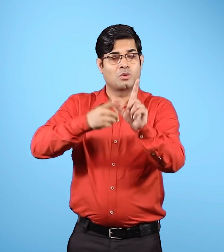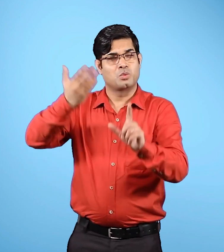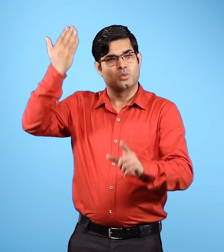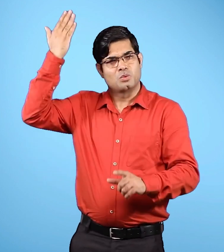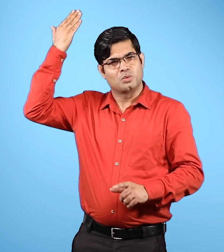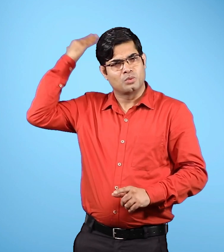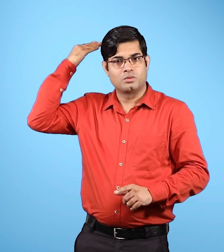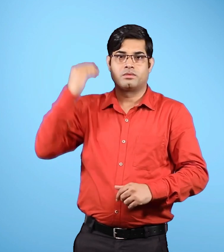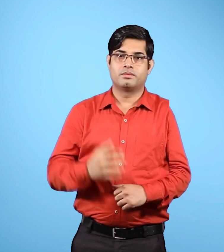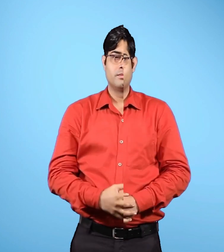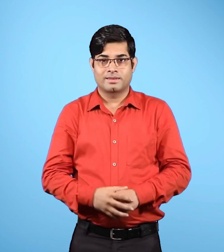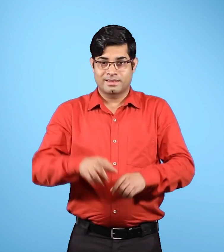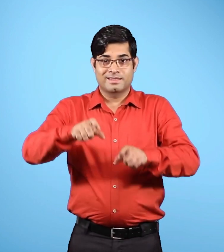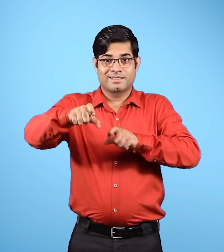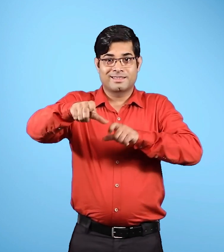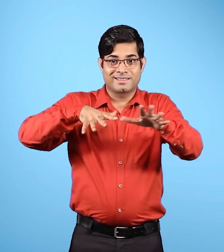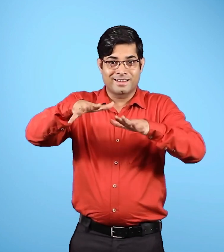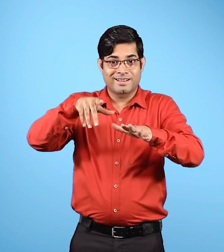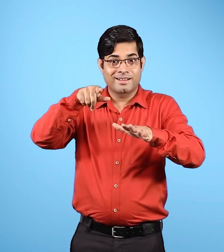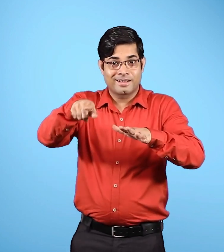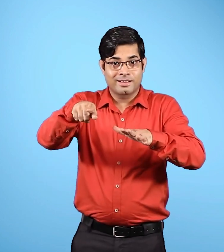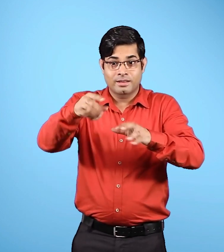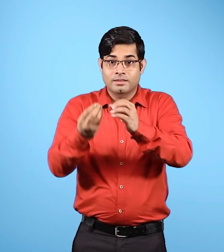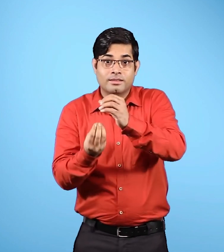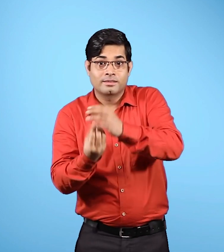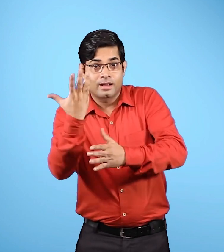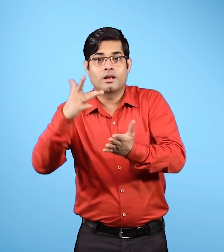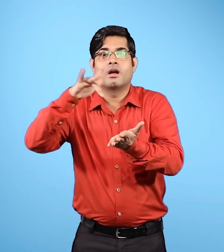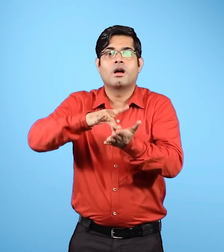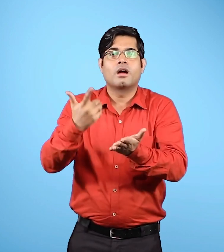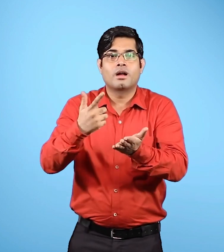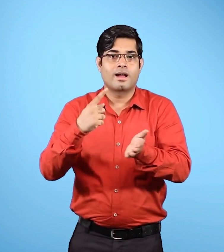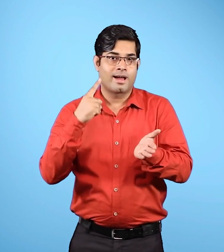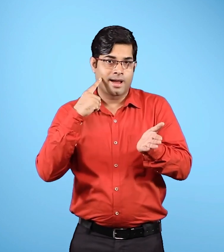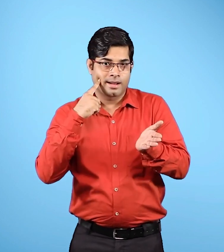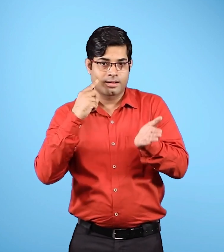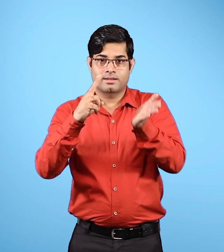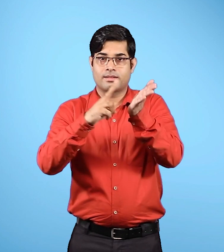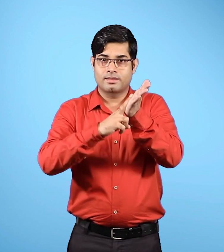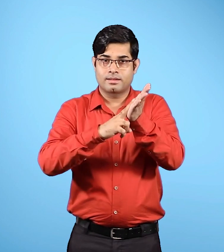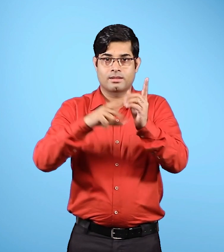ago. The first cities on the Indus,